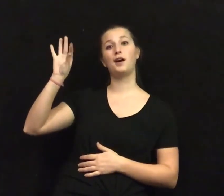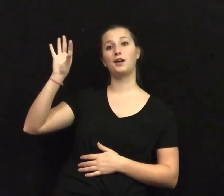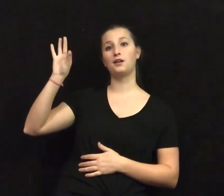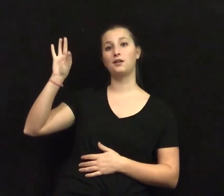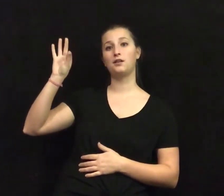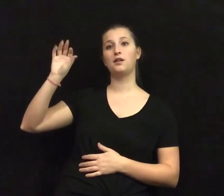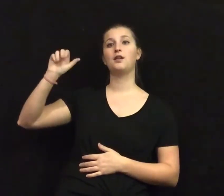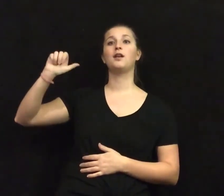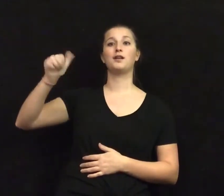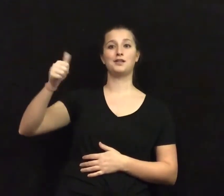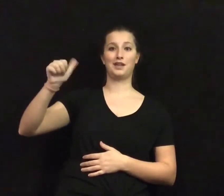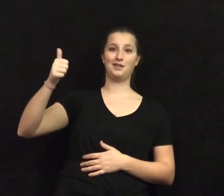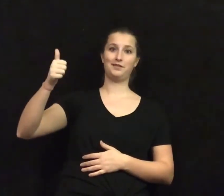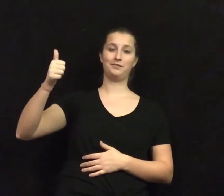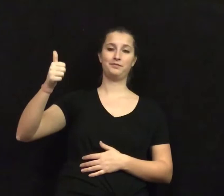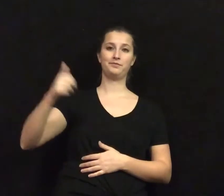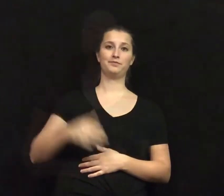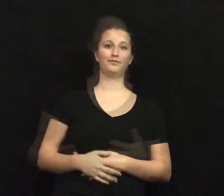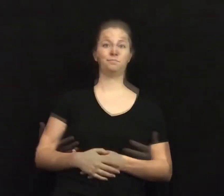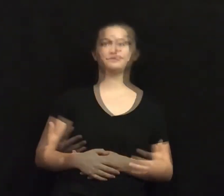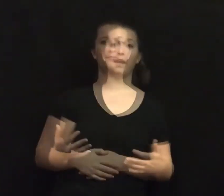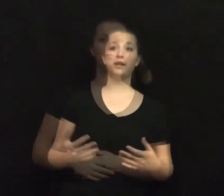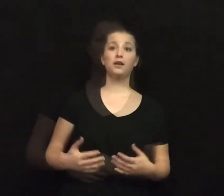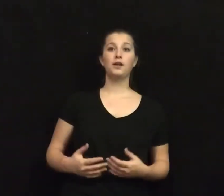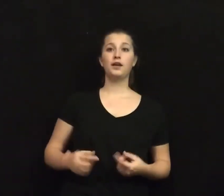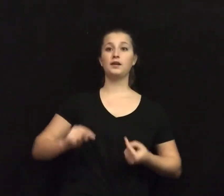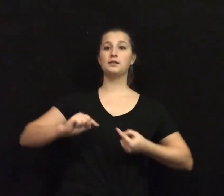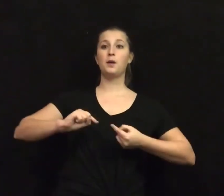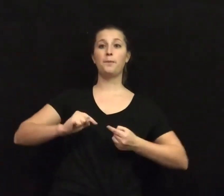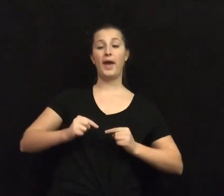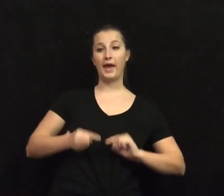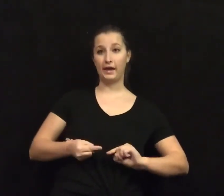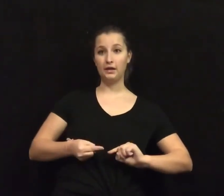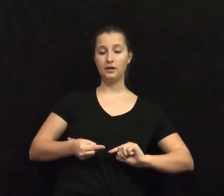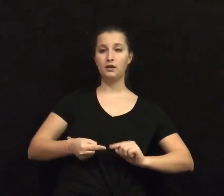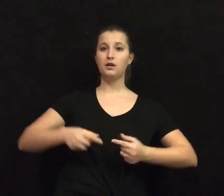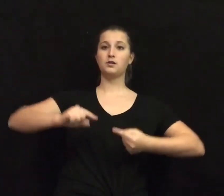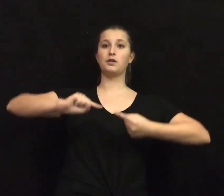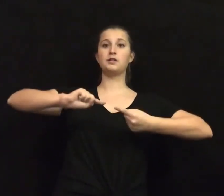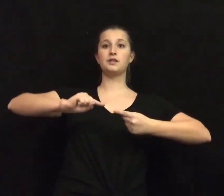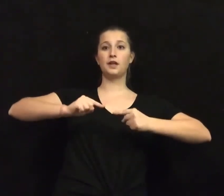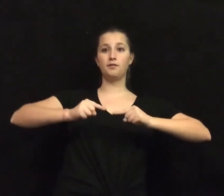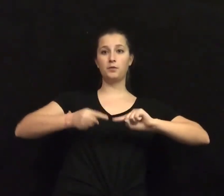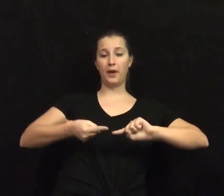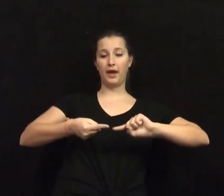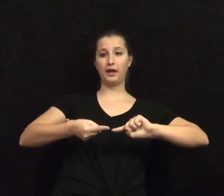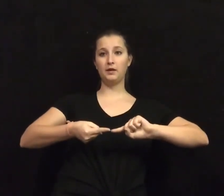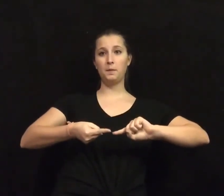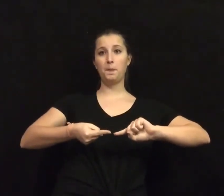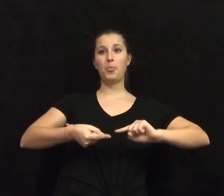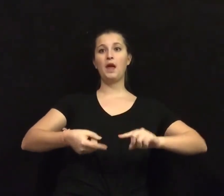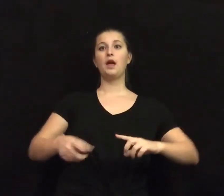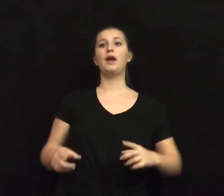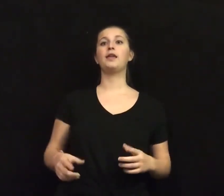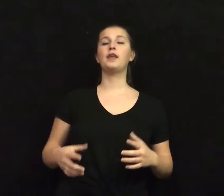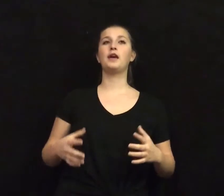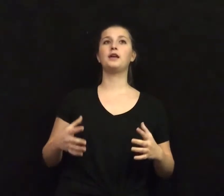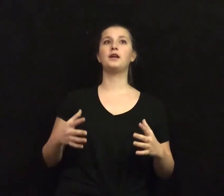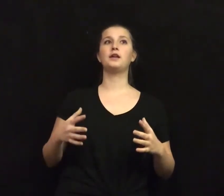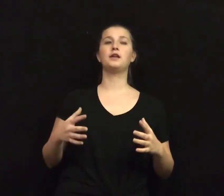9, and 10. The next sign is pain. So this is the sign for pain. And then